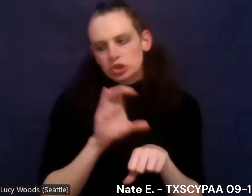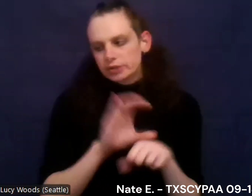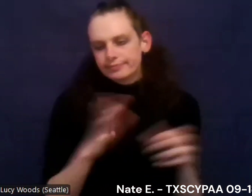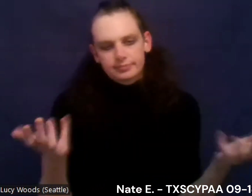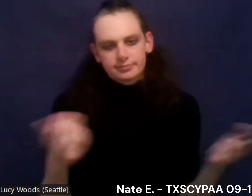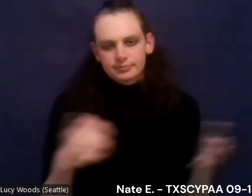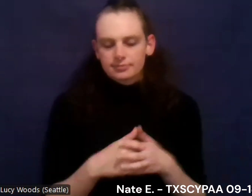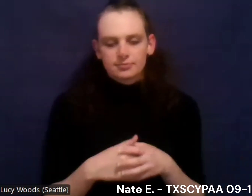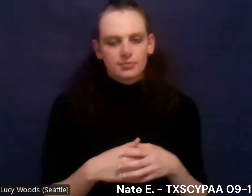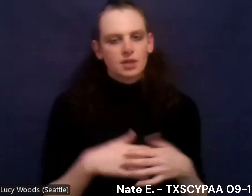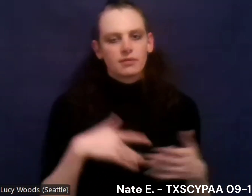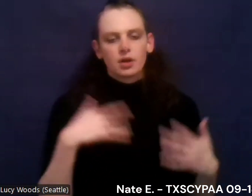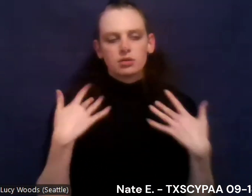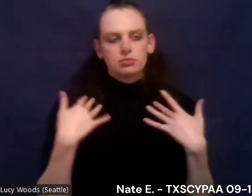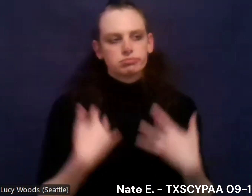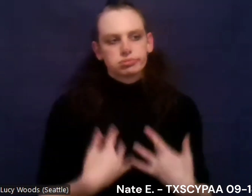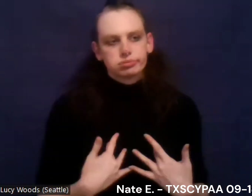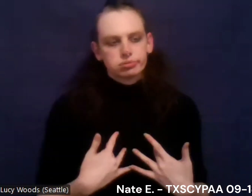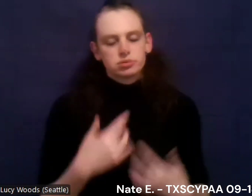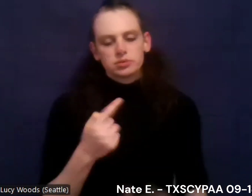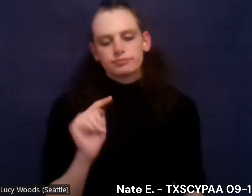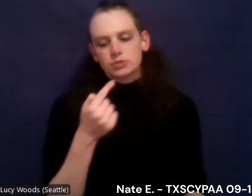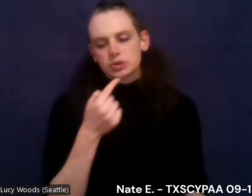so disheartening. But she helped me